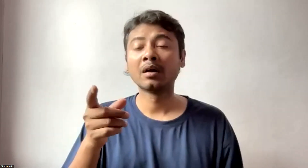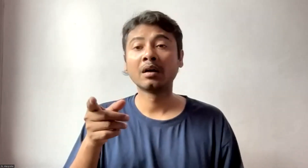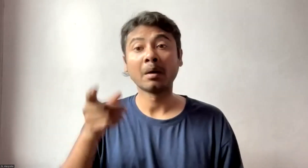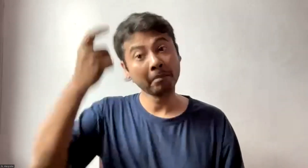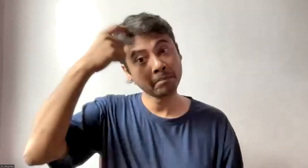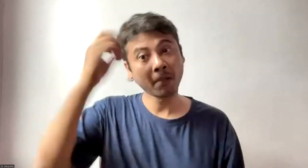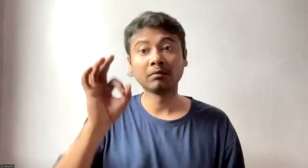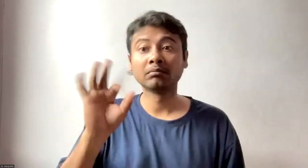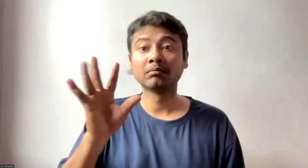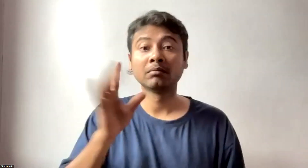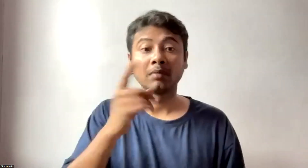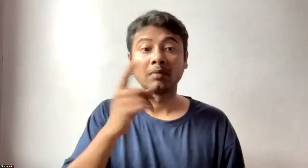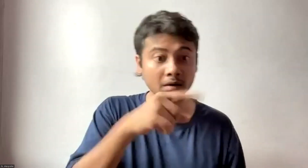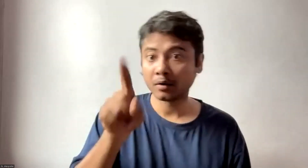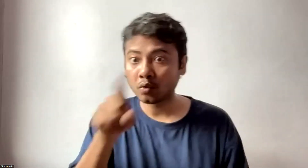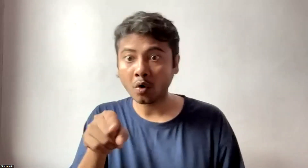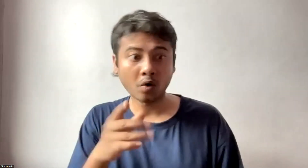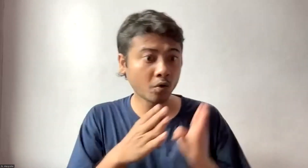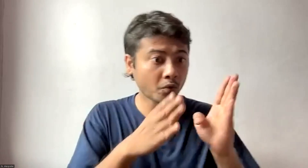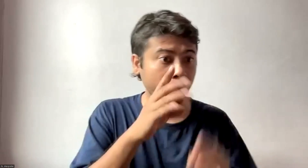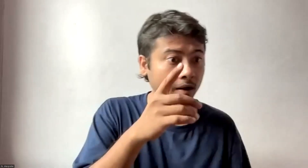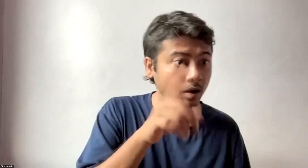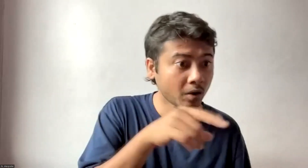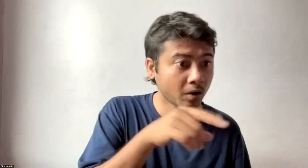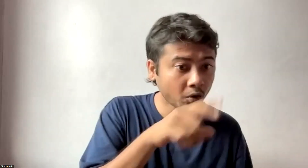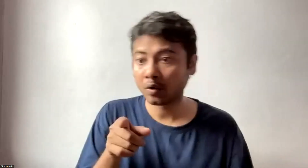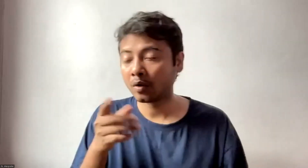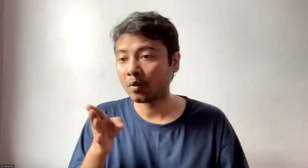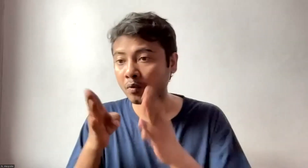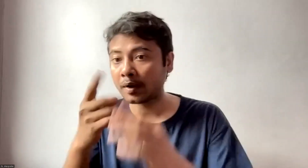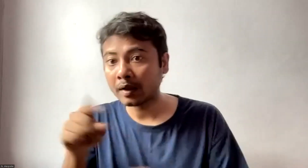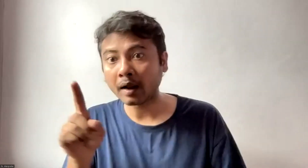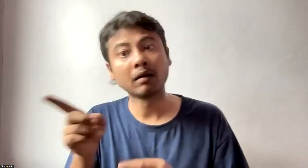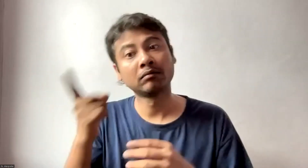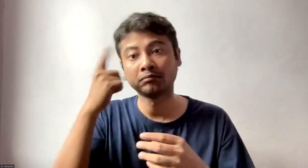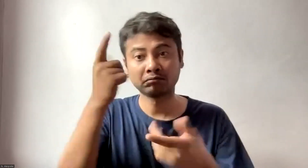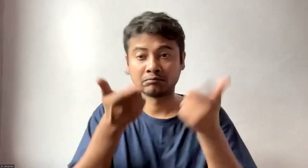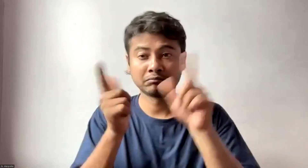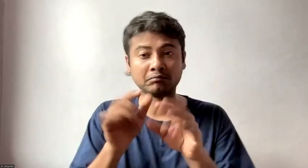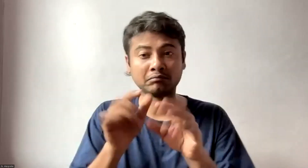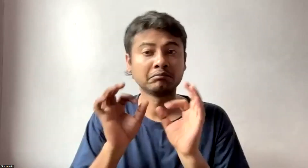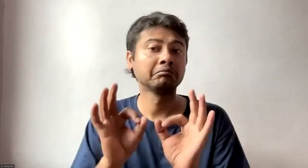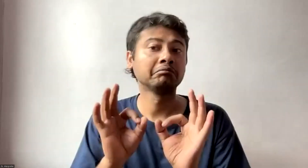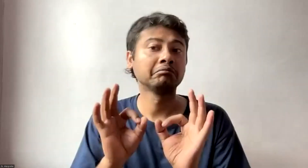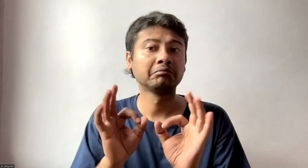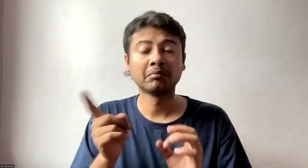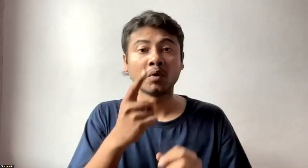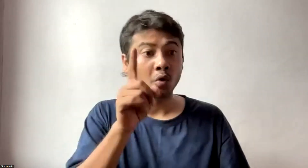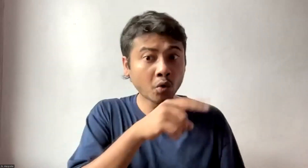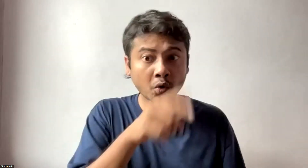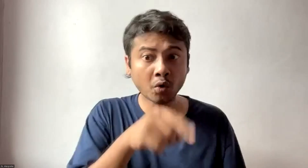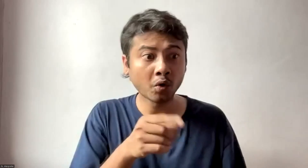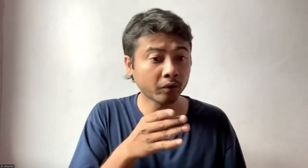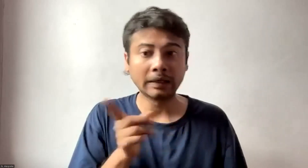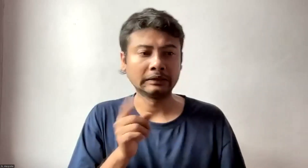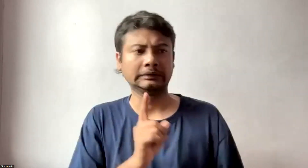And if somebody wants to understand the Vedas, to understand about God, then he should be in the mode